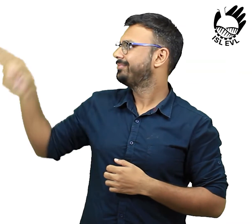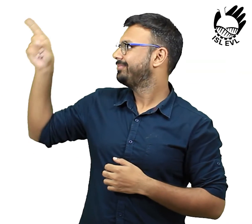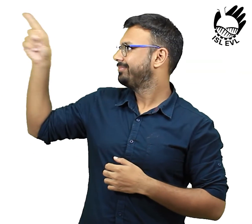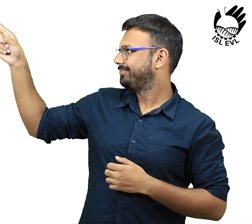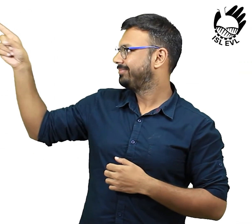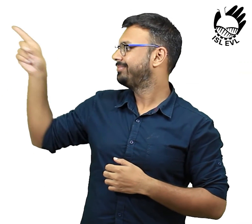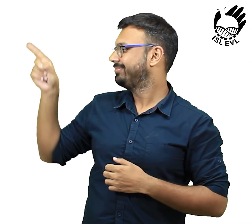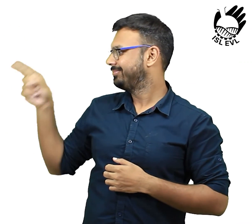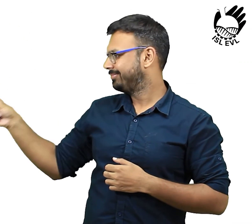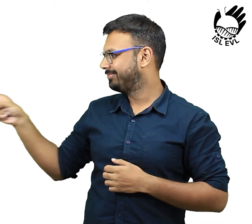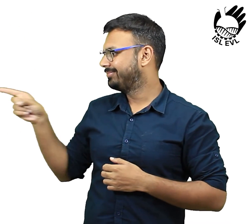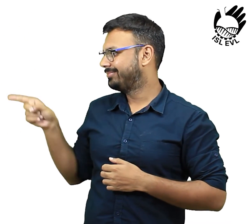base, and a binding agent.